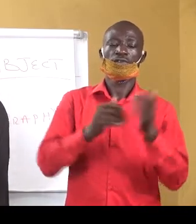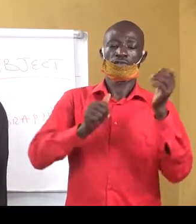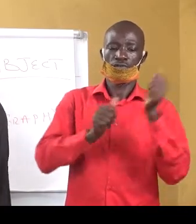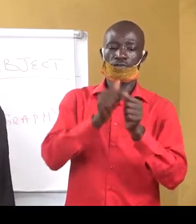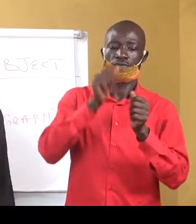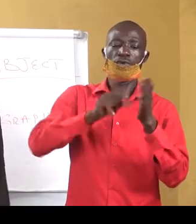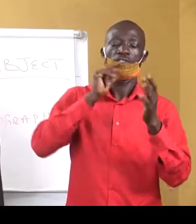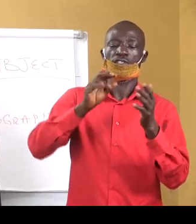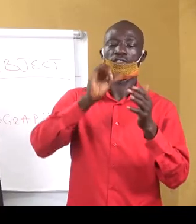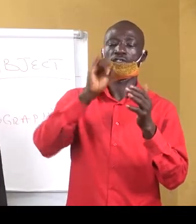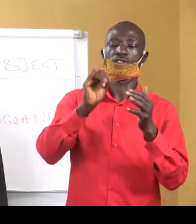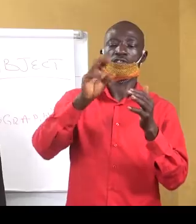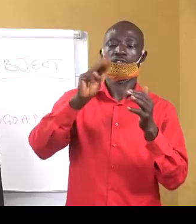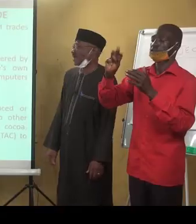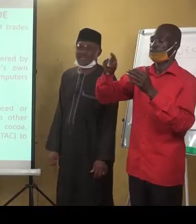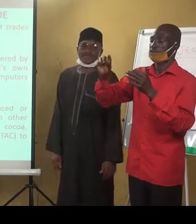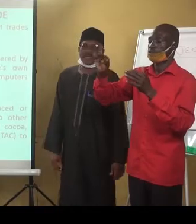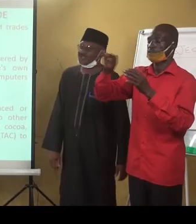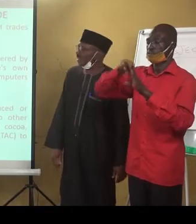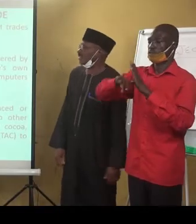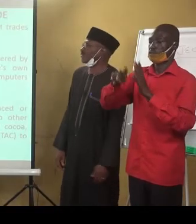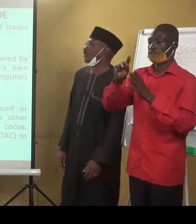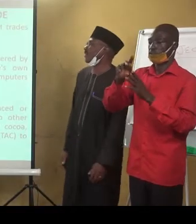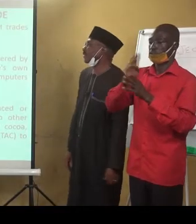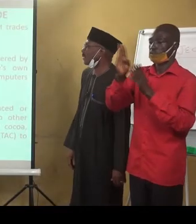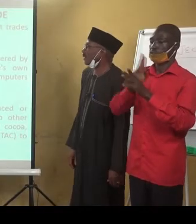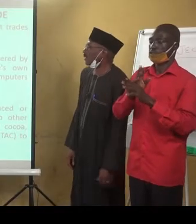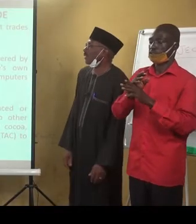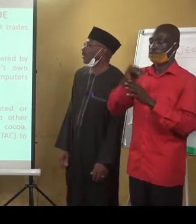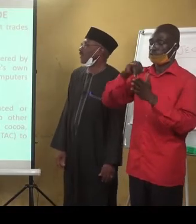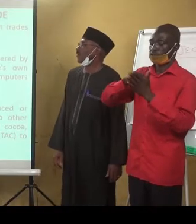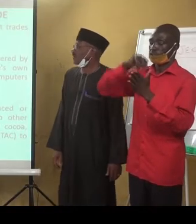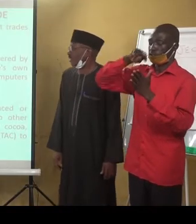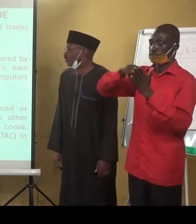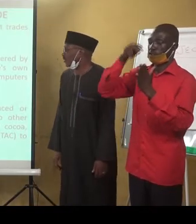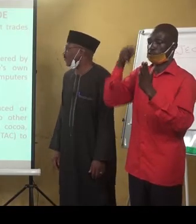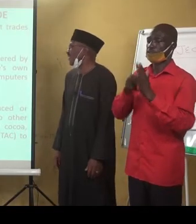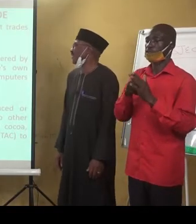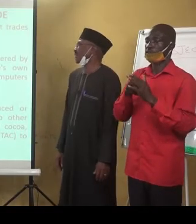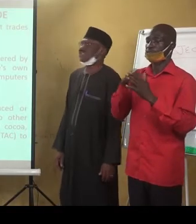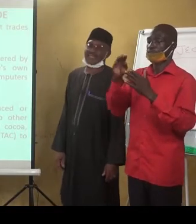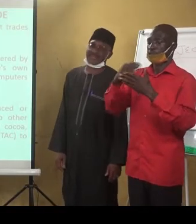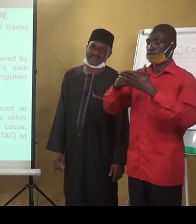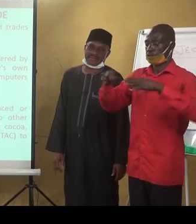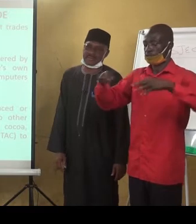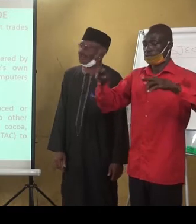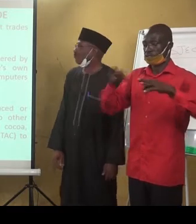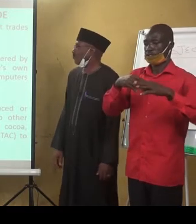import trade. Import trade simply refers to the buying and